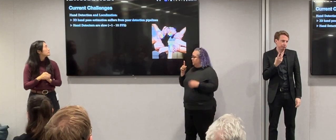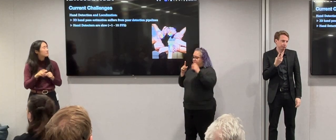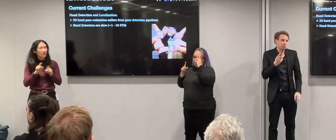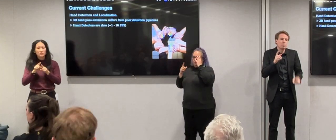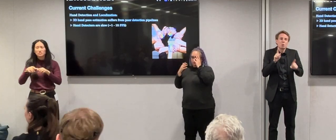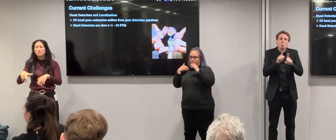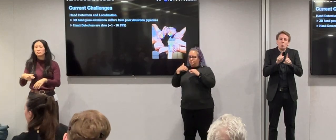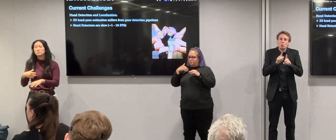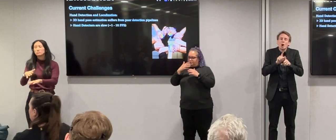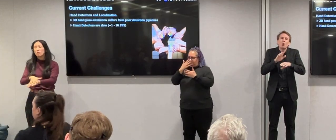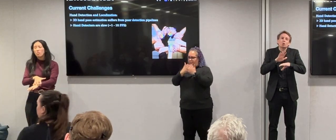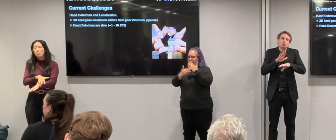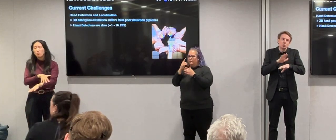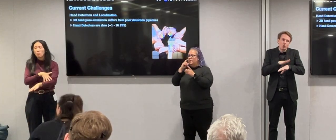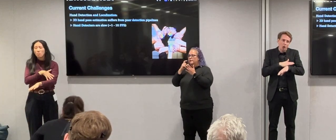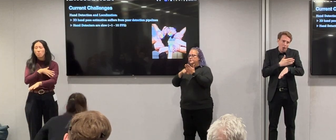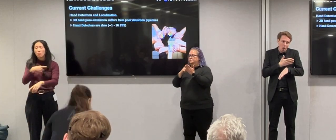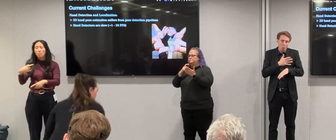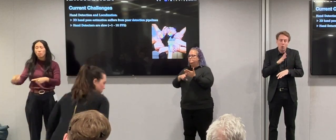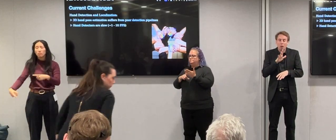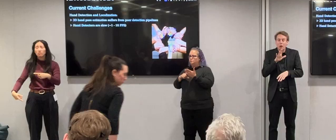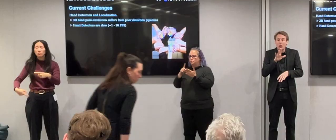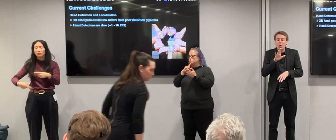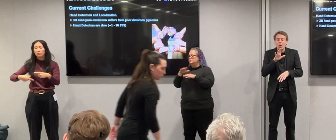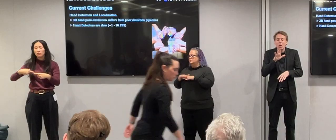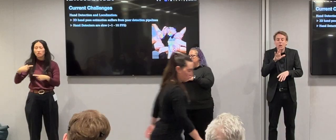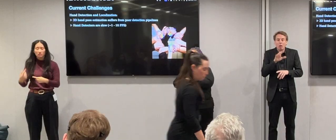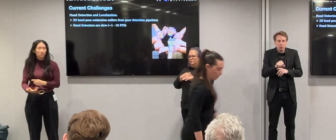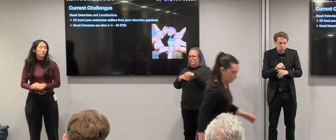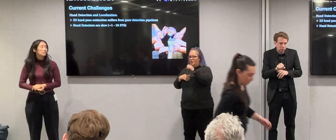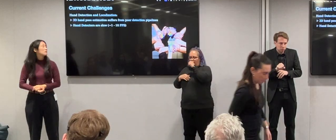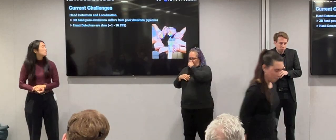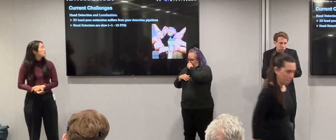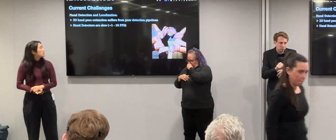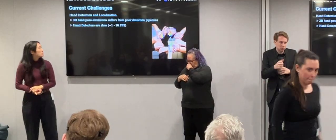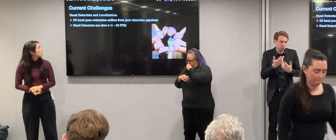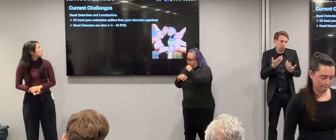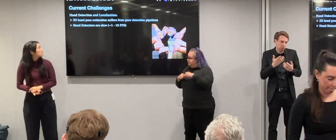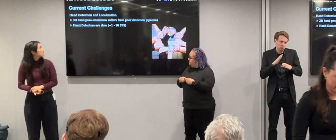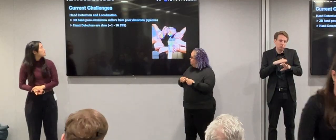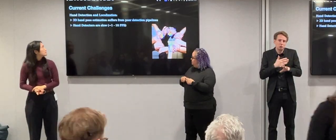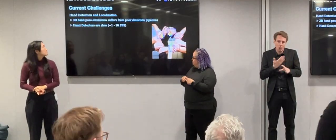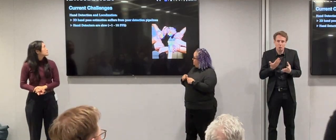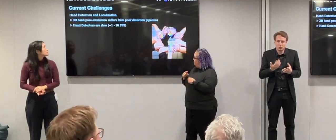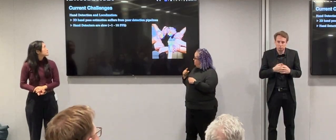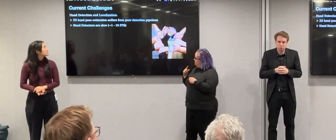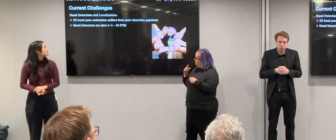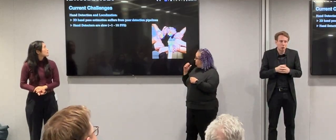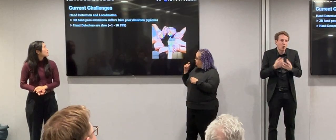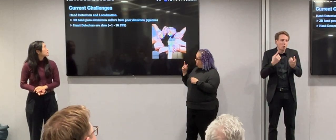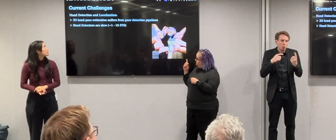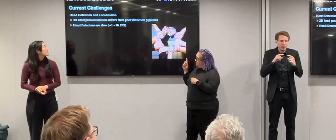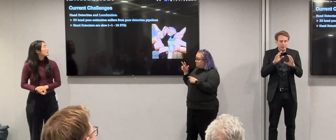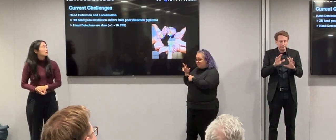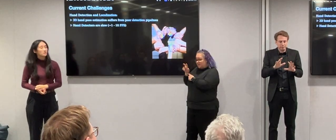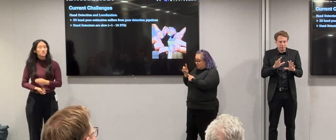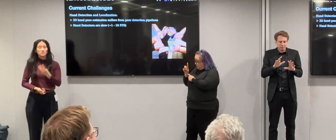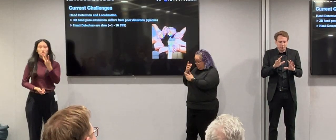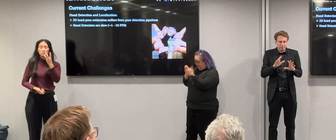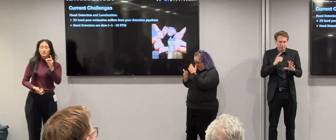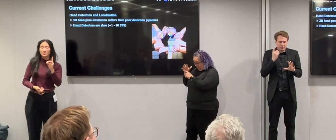slow. So considering combine this with a 3D hand pose estimation method, then the whole pipeline will